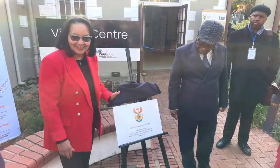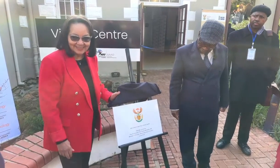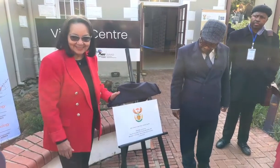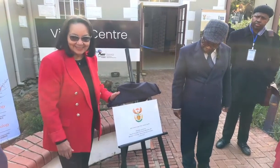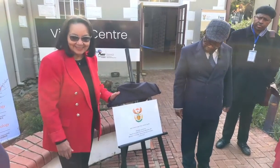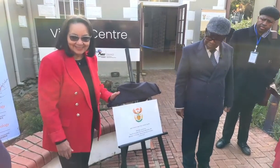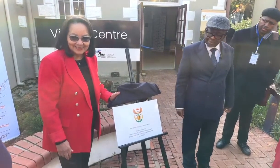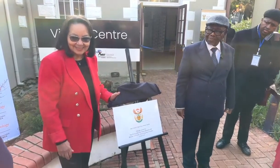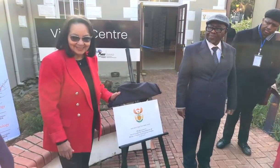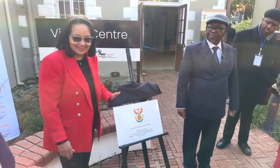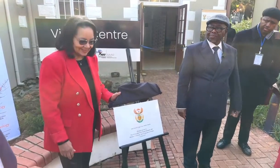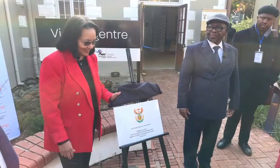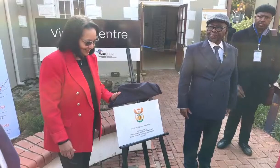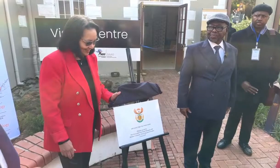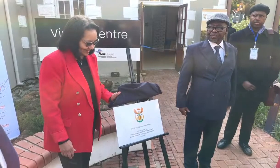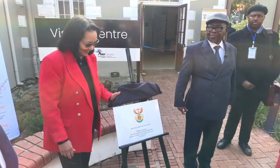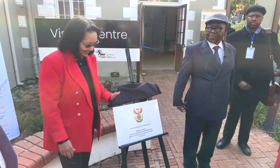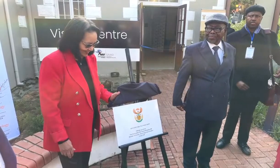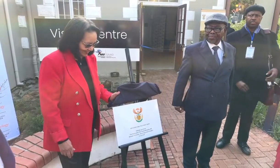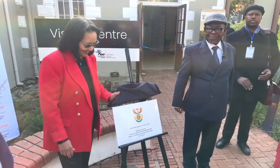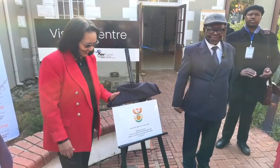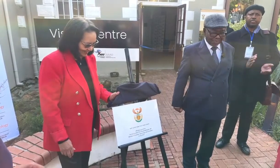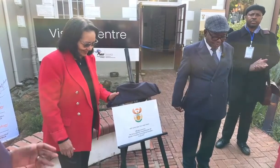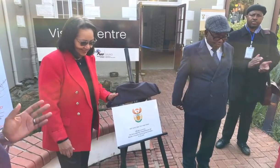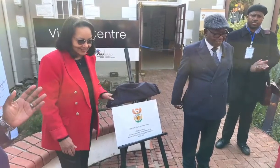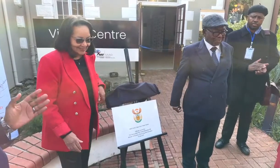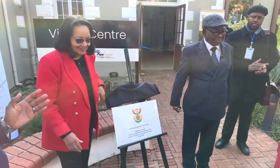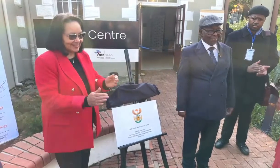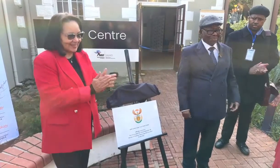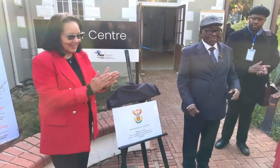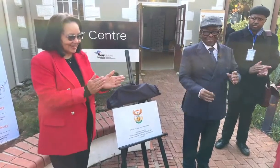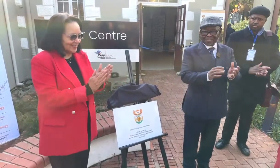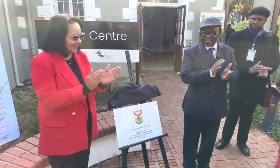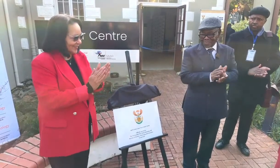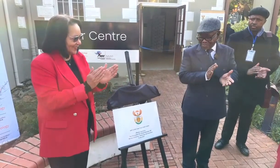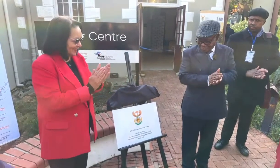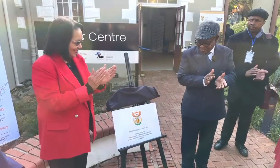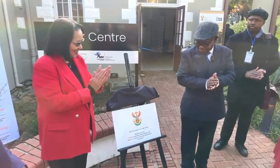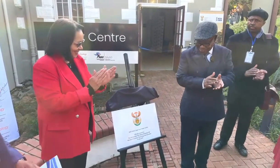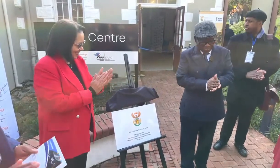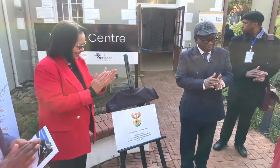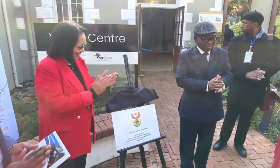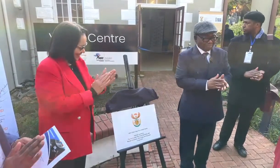Innovation, today on the 9th of July 2025. Thank you, Minister.